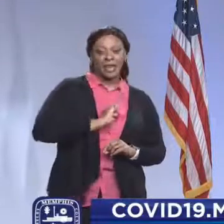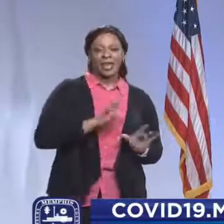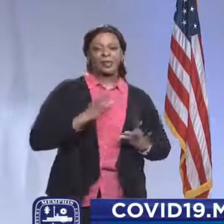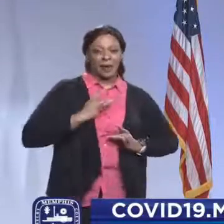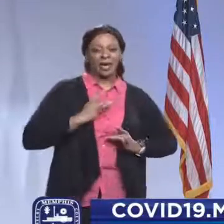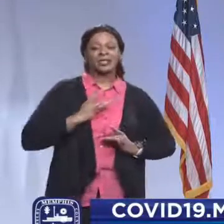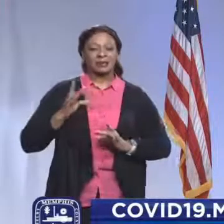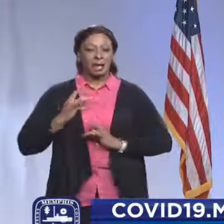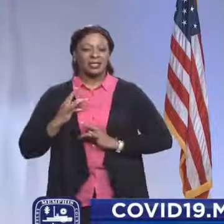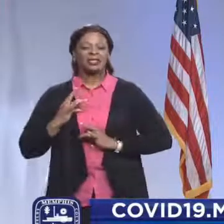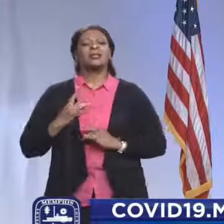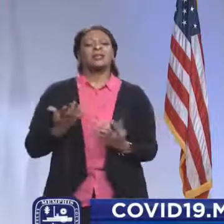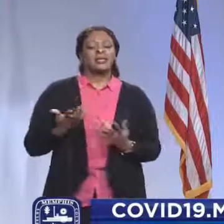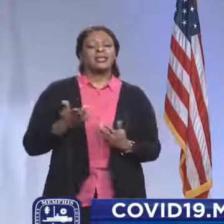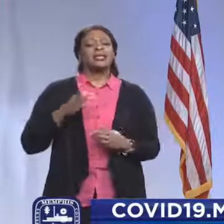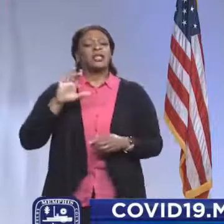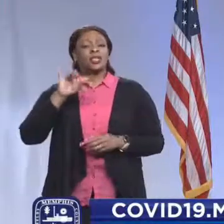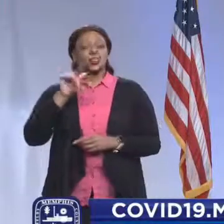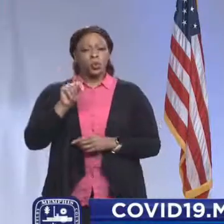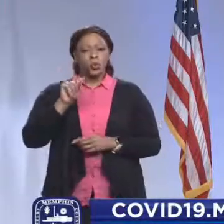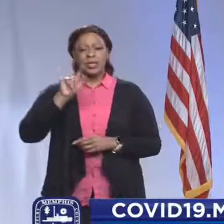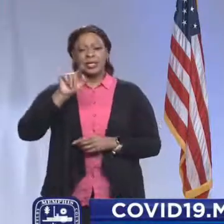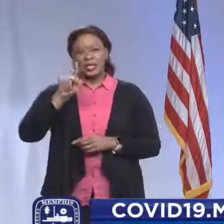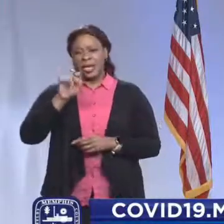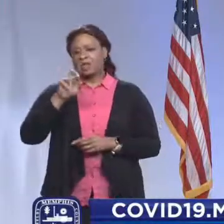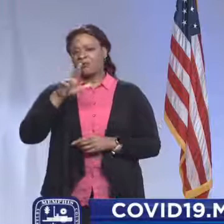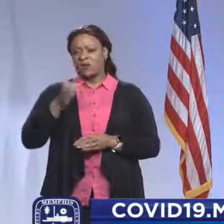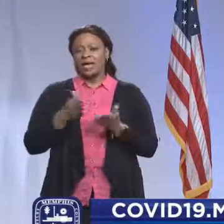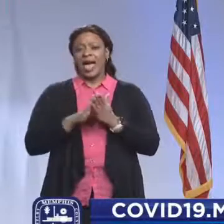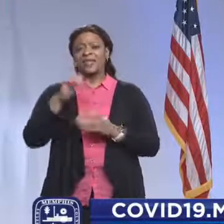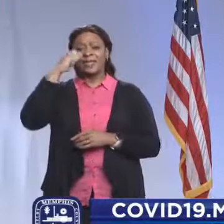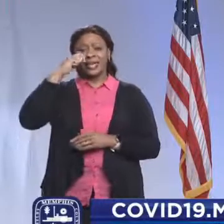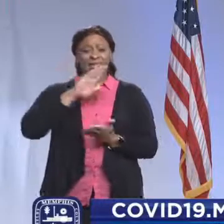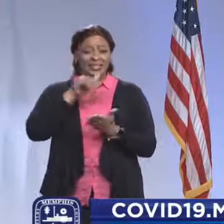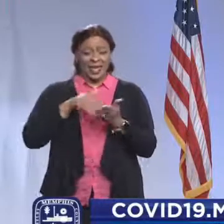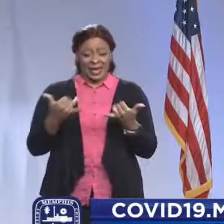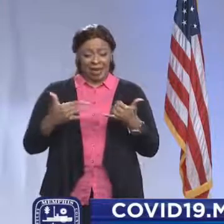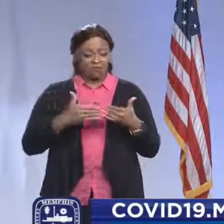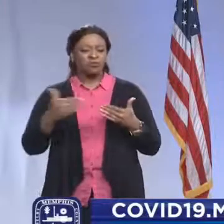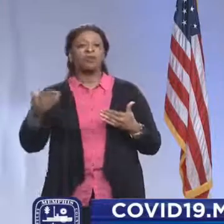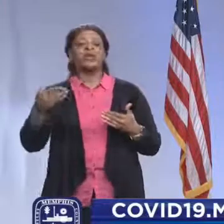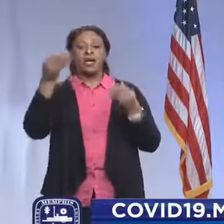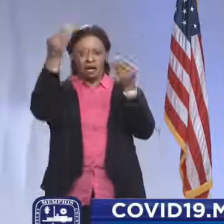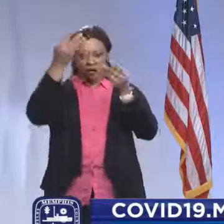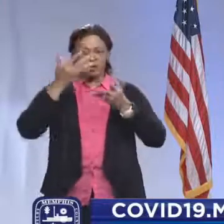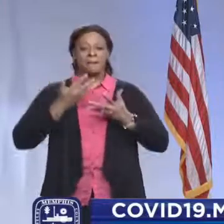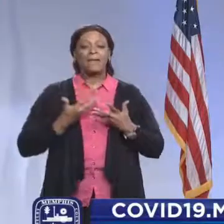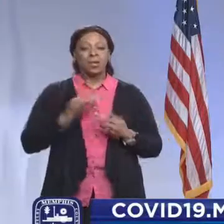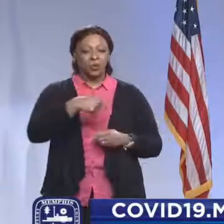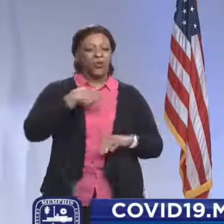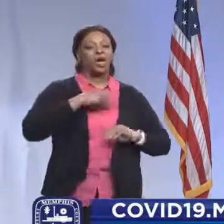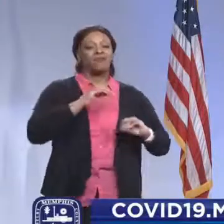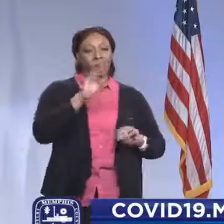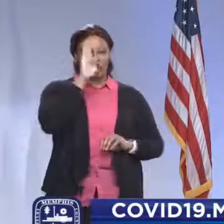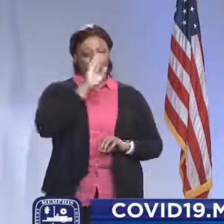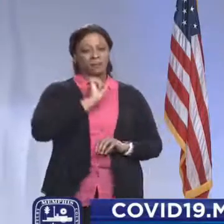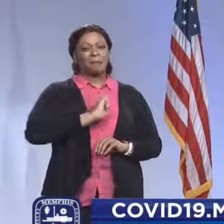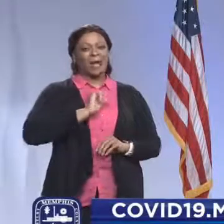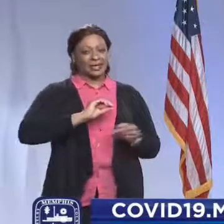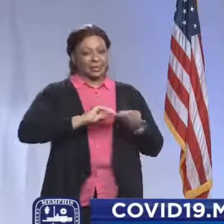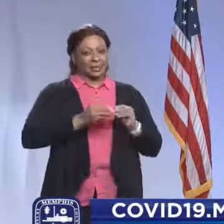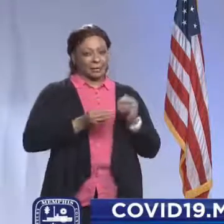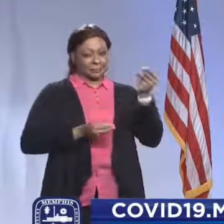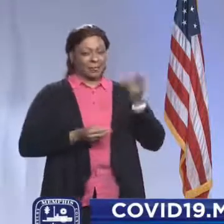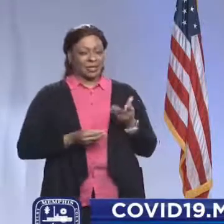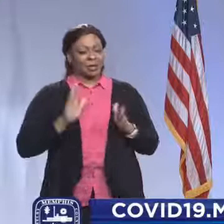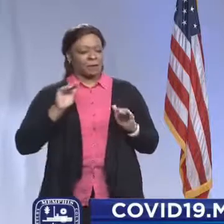But the Joint Task Force has asked that the testing sites start to provide that information to us, so our hopes are that